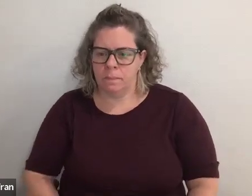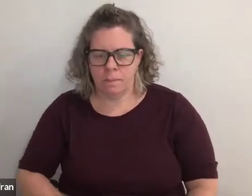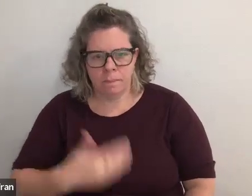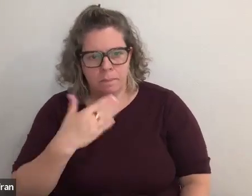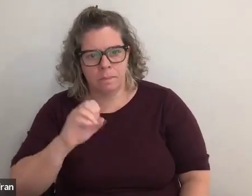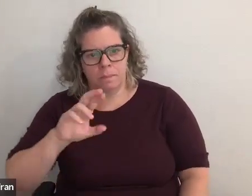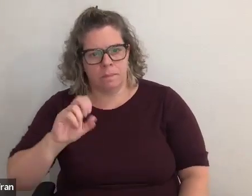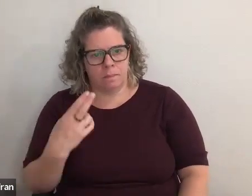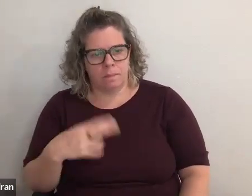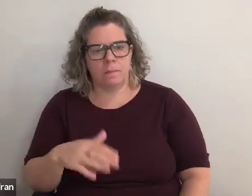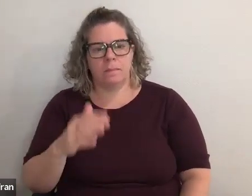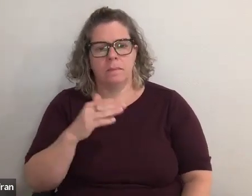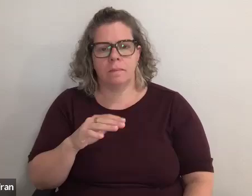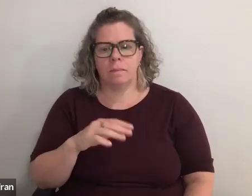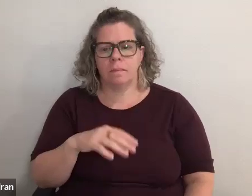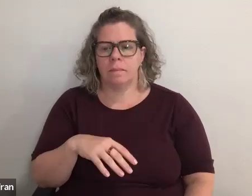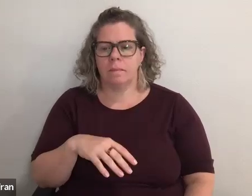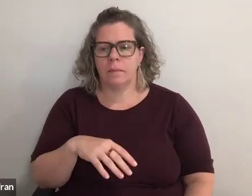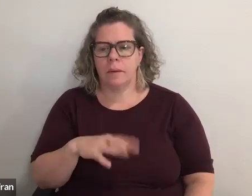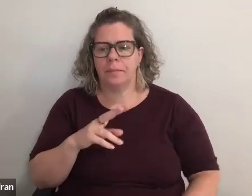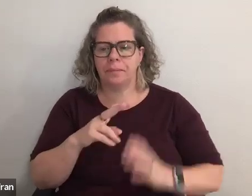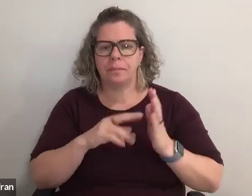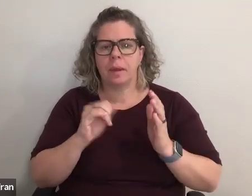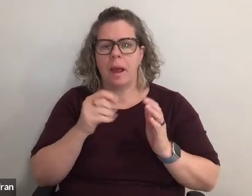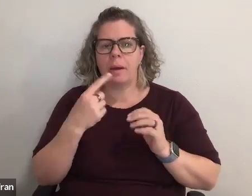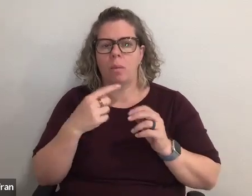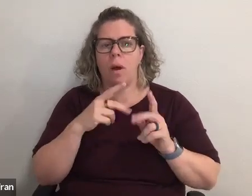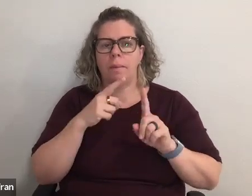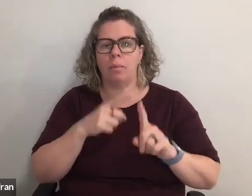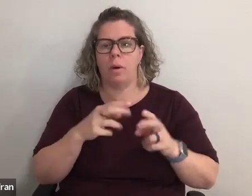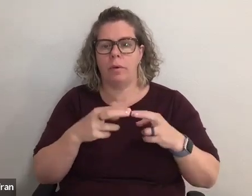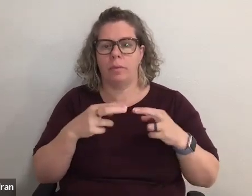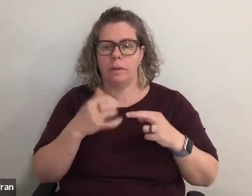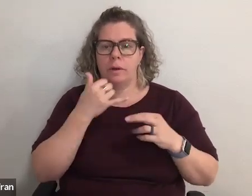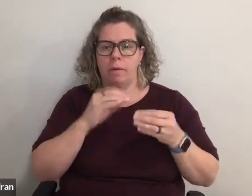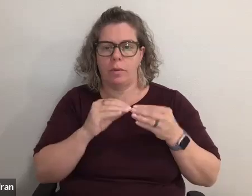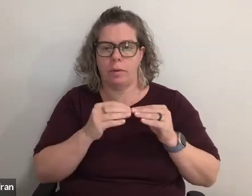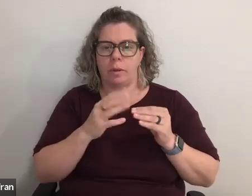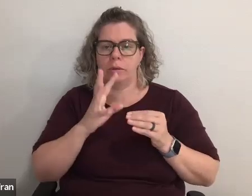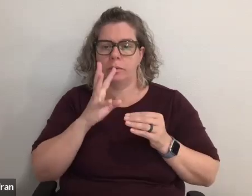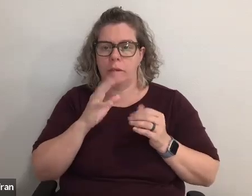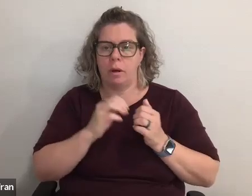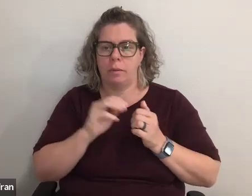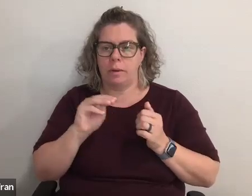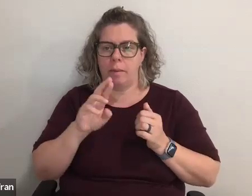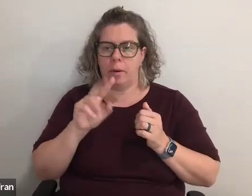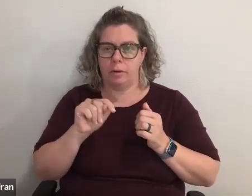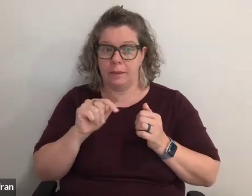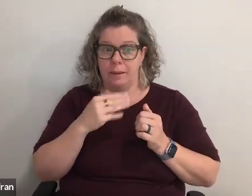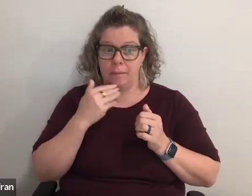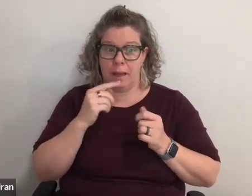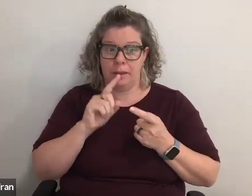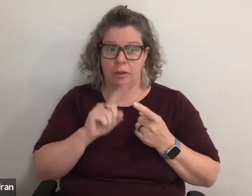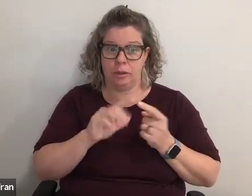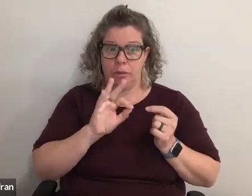Thanks, Sarah. At one point, there were regional phone numbers to call to speak with the mobile crisis unit. Is it best to